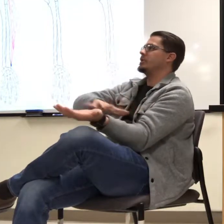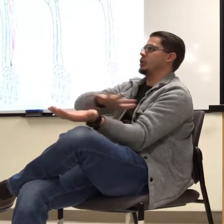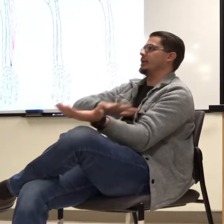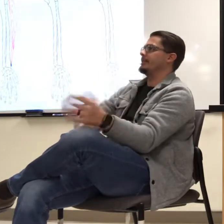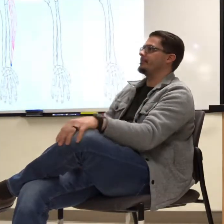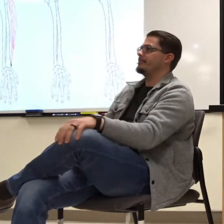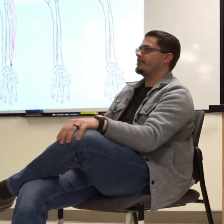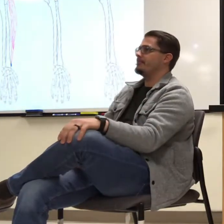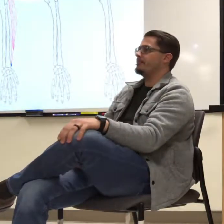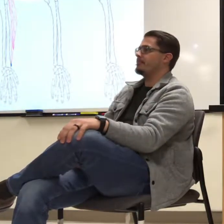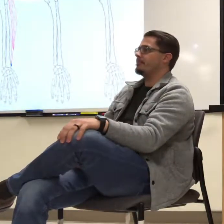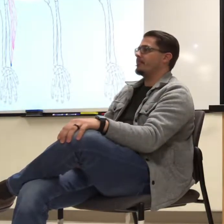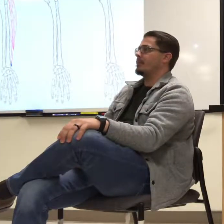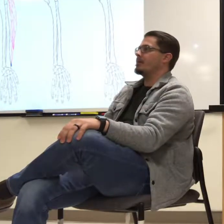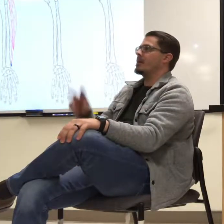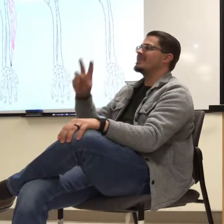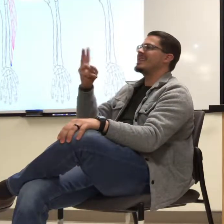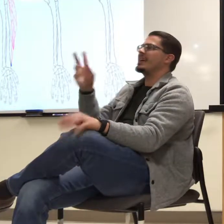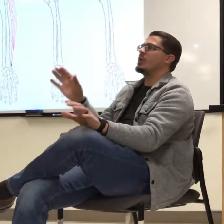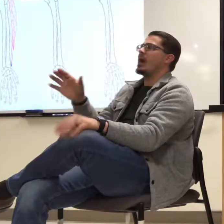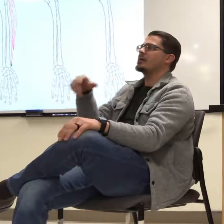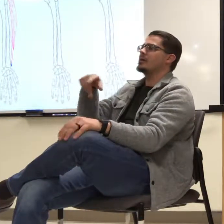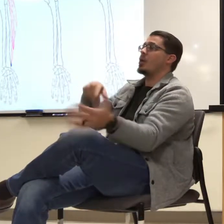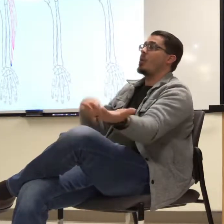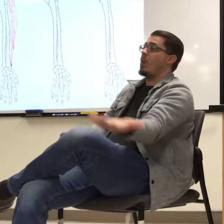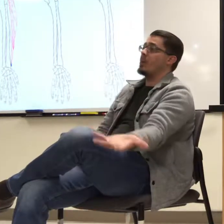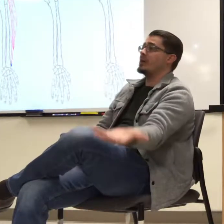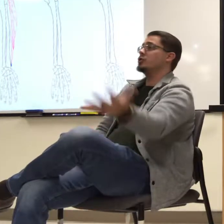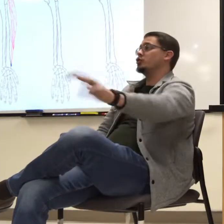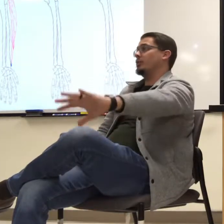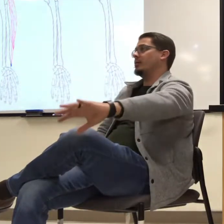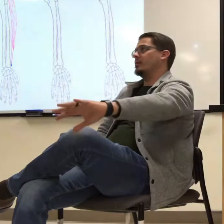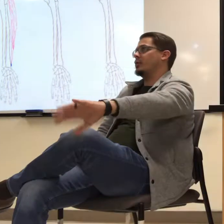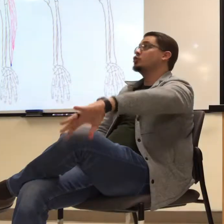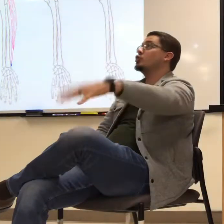parentheses, secondary action, pronation, supination.